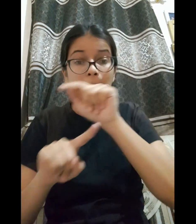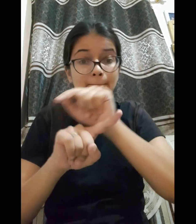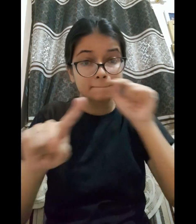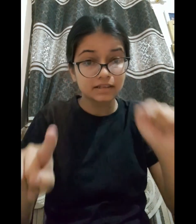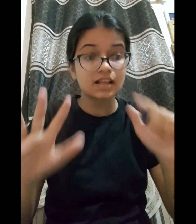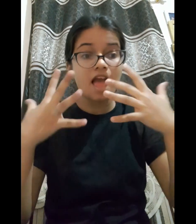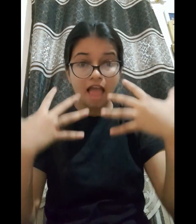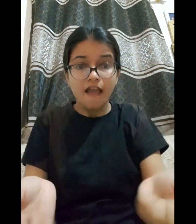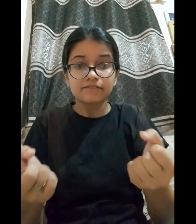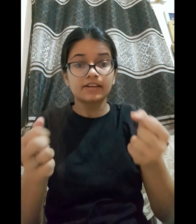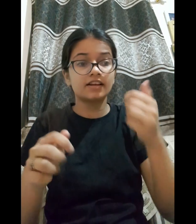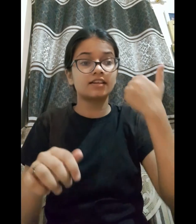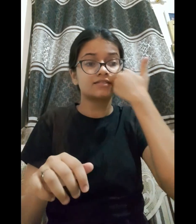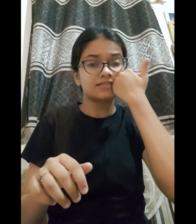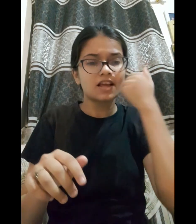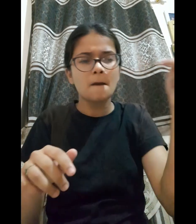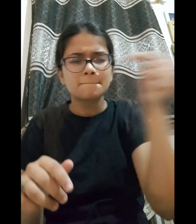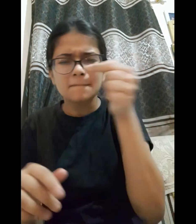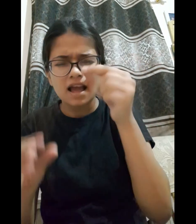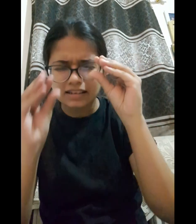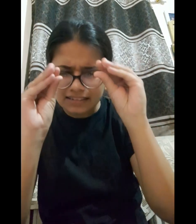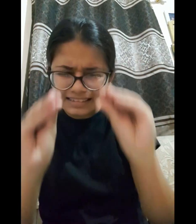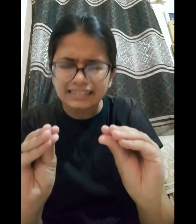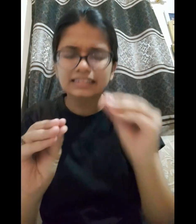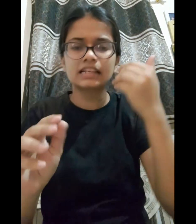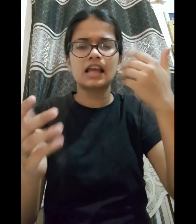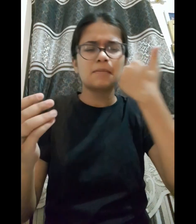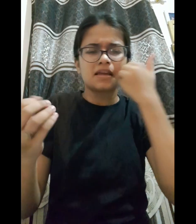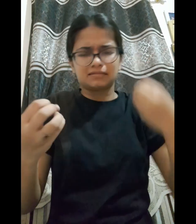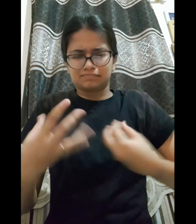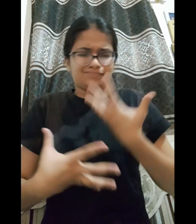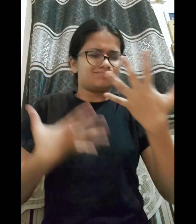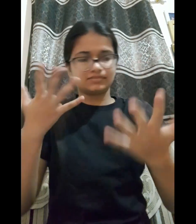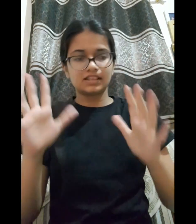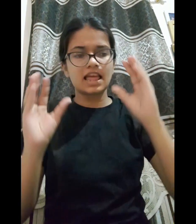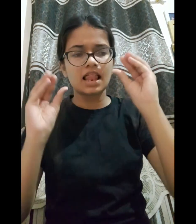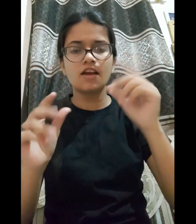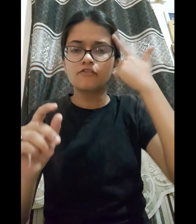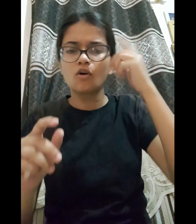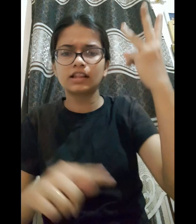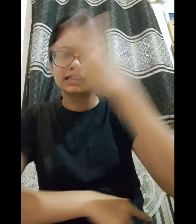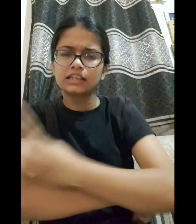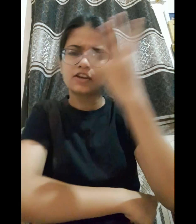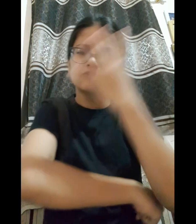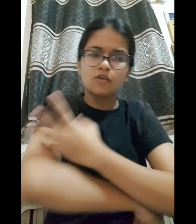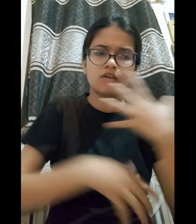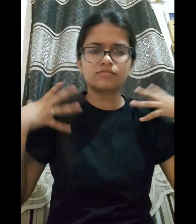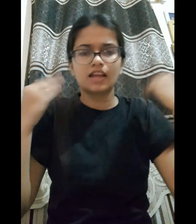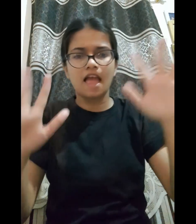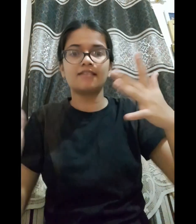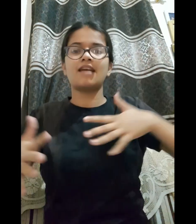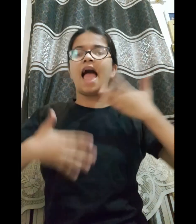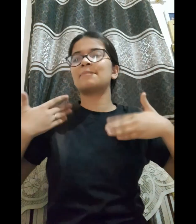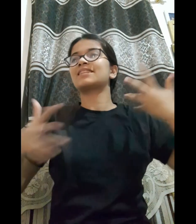have only minor symptoms which settle in 3-4 days time and they're happily moving around. However,